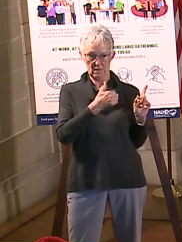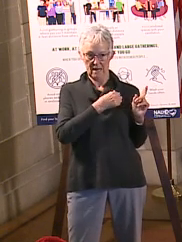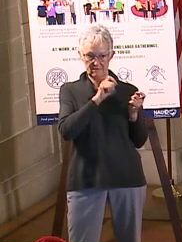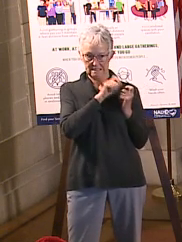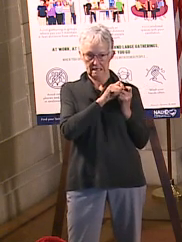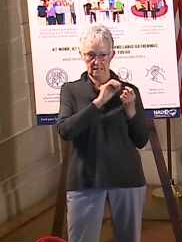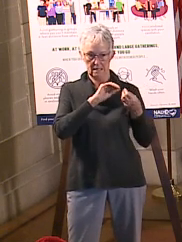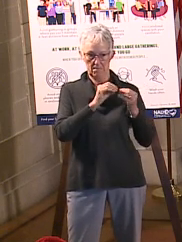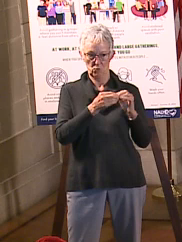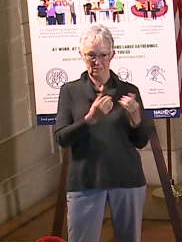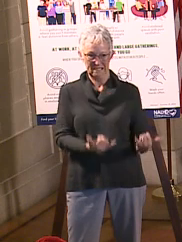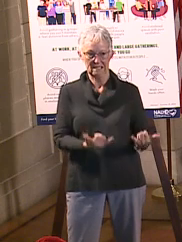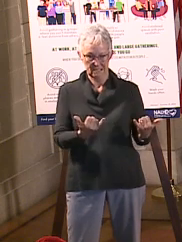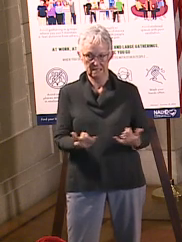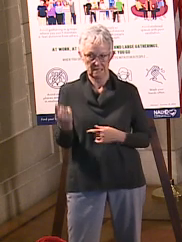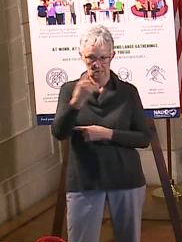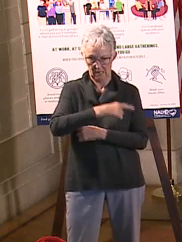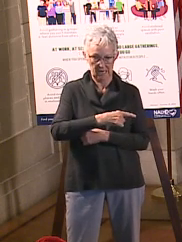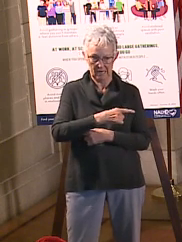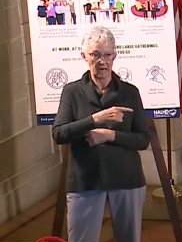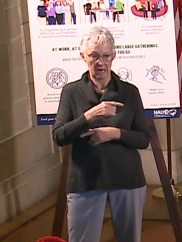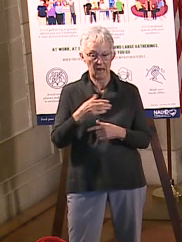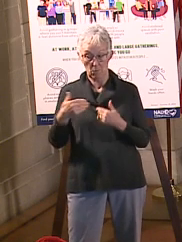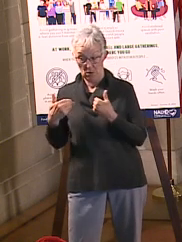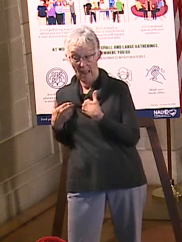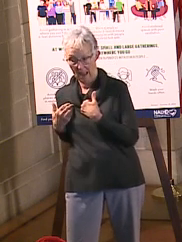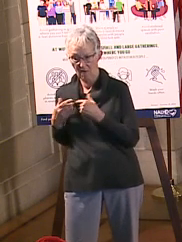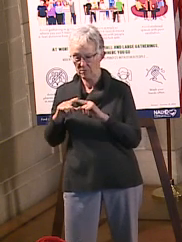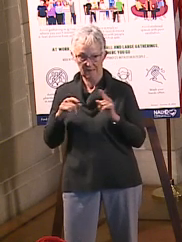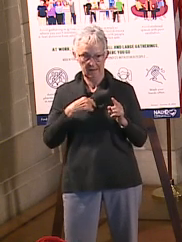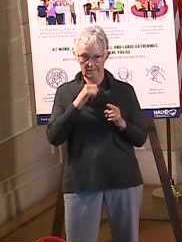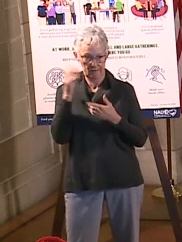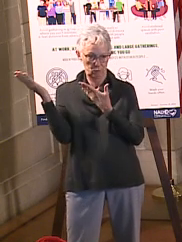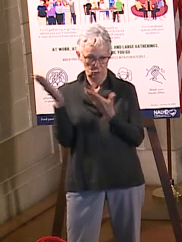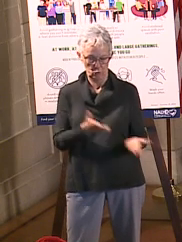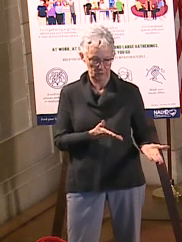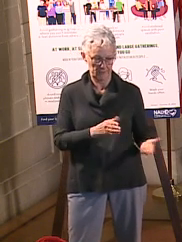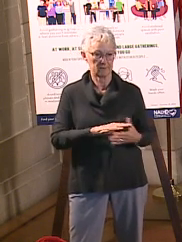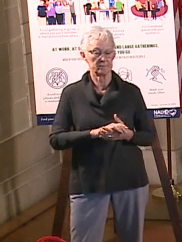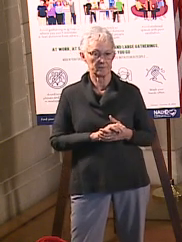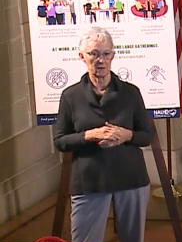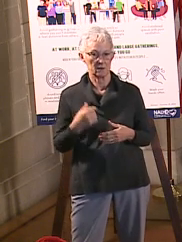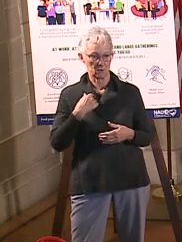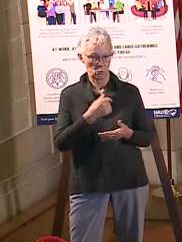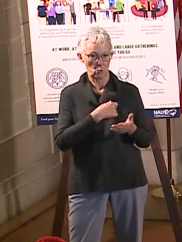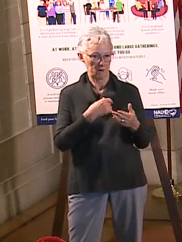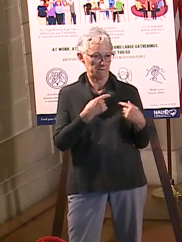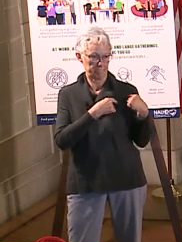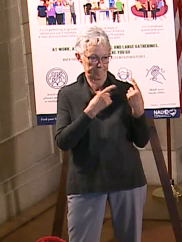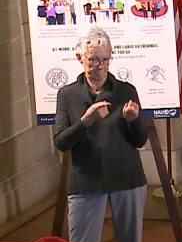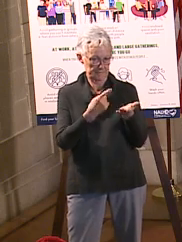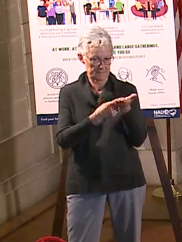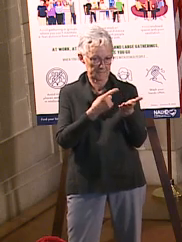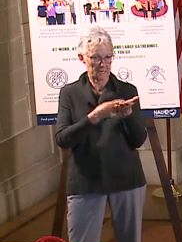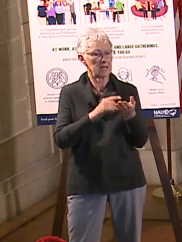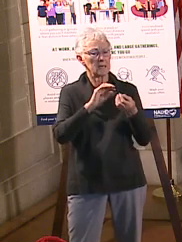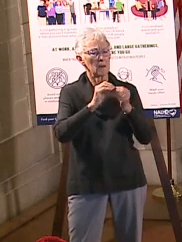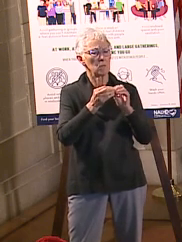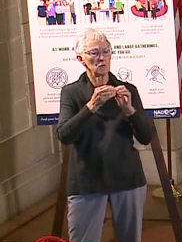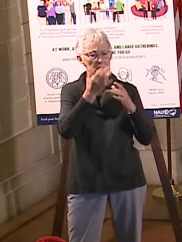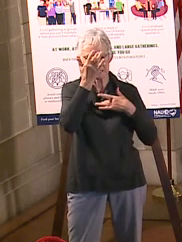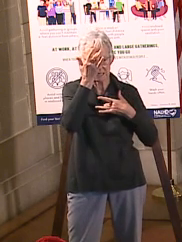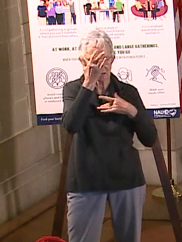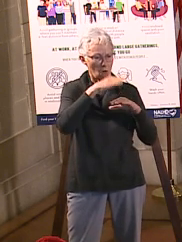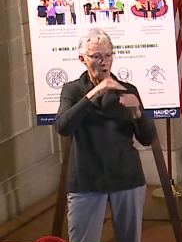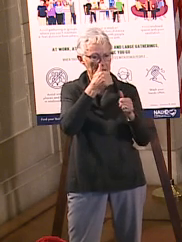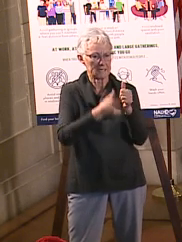numbers to put in front of you today, although we do have them. We have been talking about them campus by campus. The thing that I do want to reiterate, and the